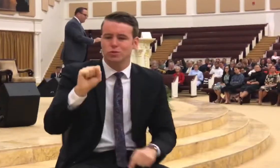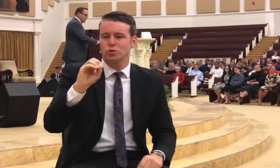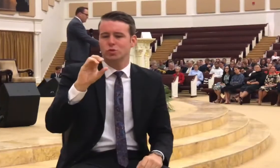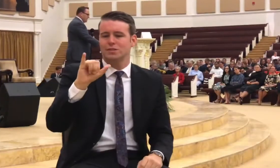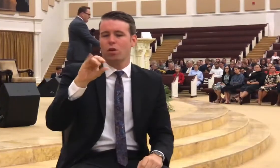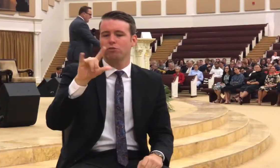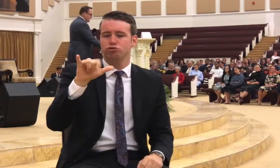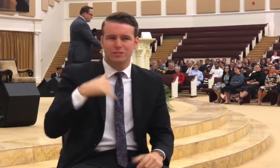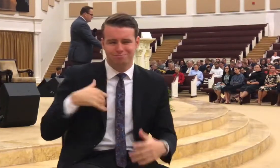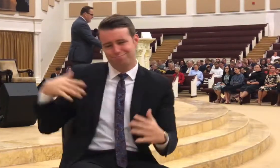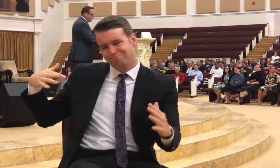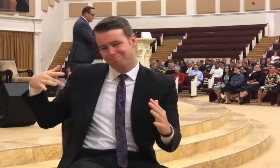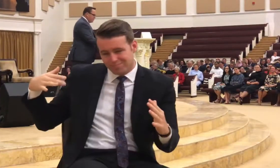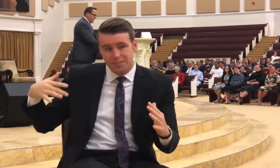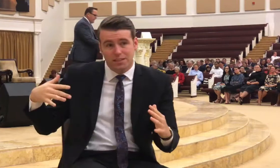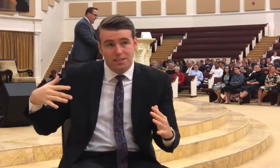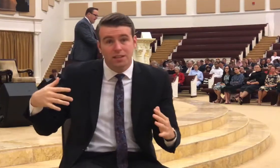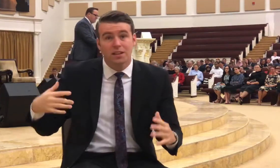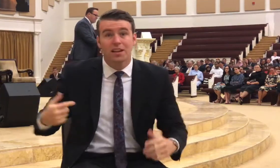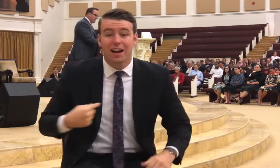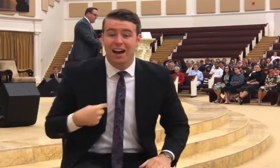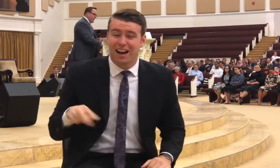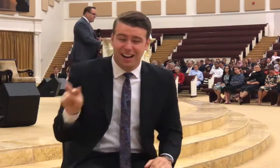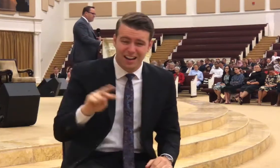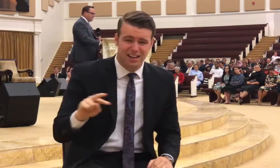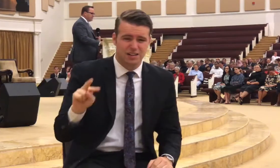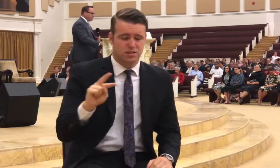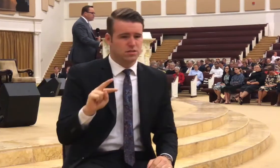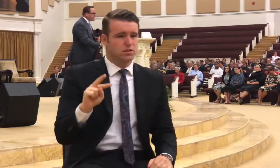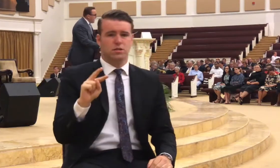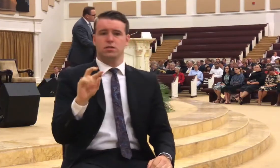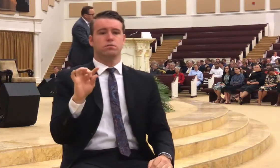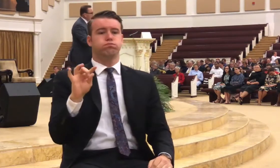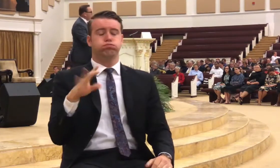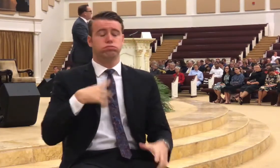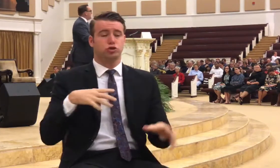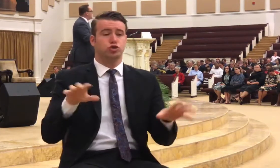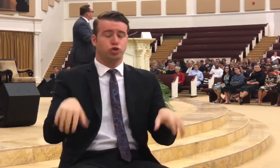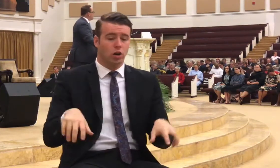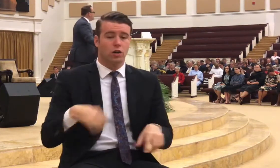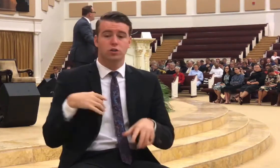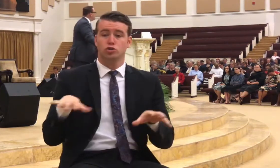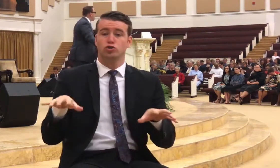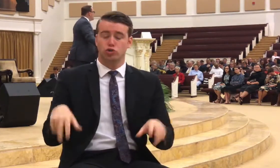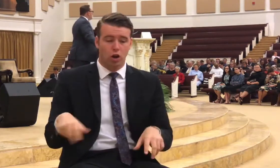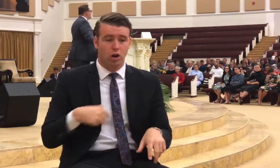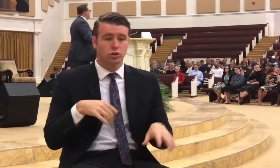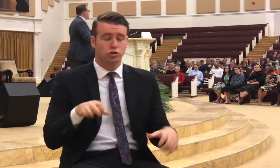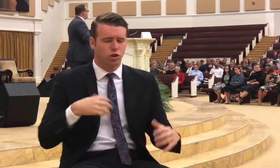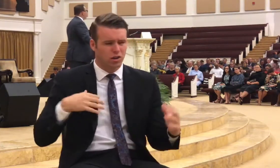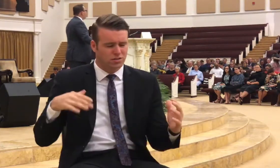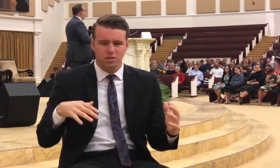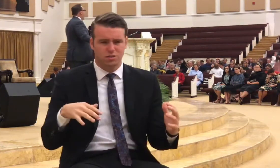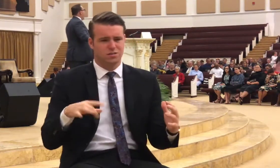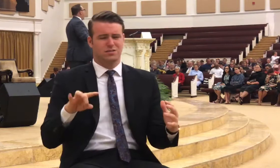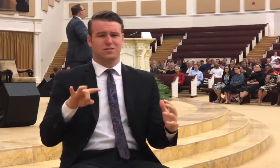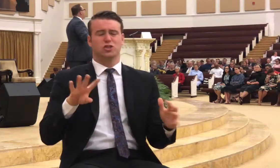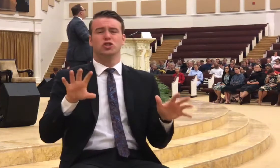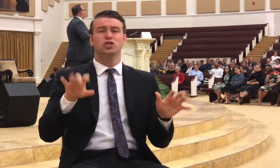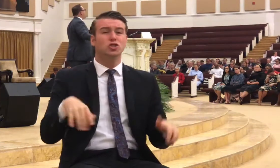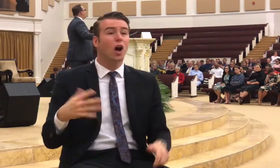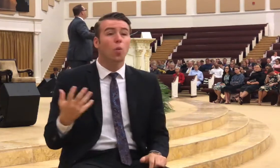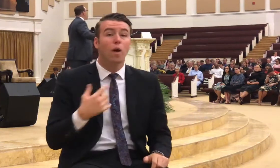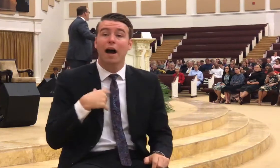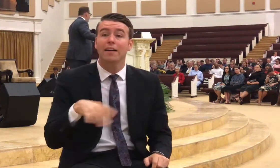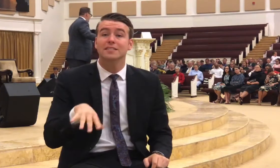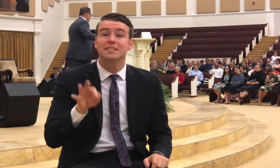what happens. And to my chagrin, I have been so shocked in those studies through the years to discover how